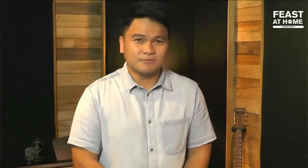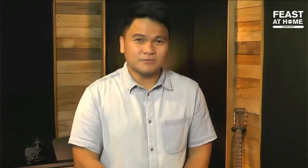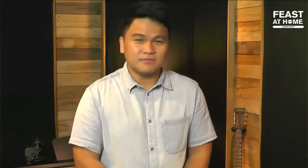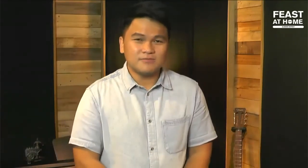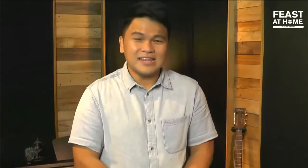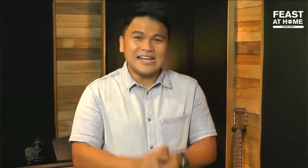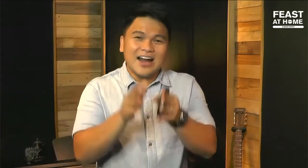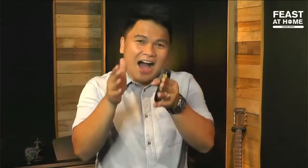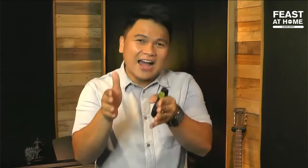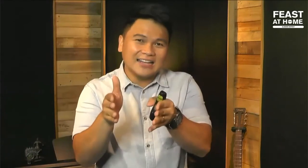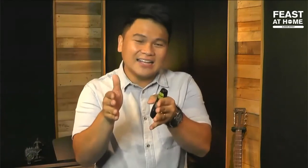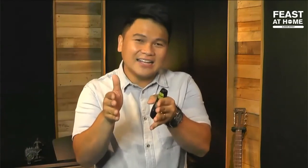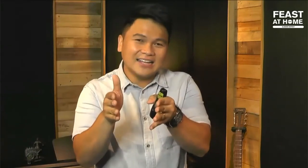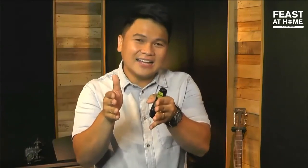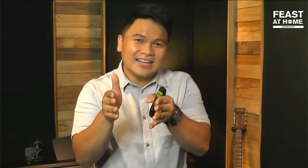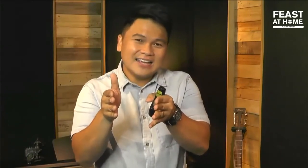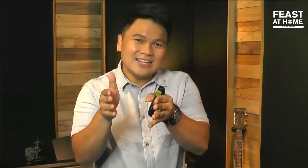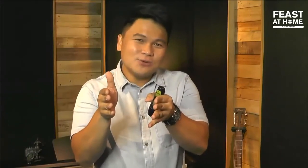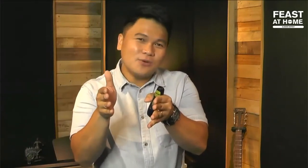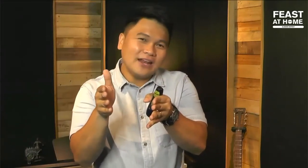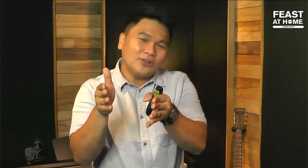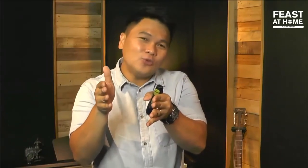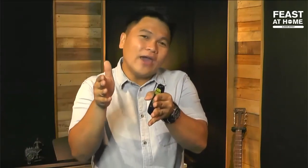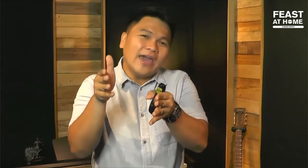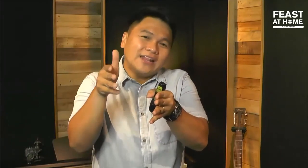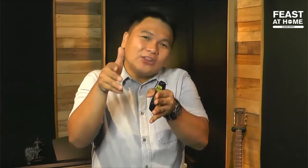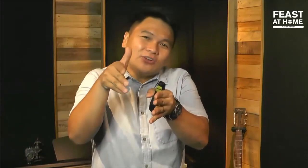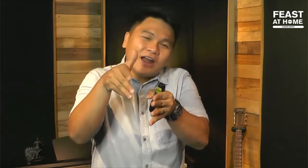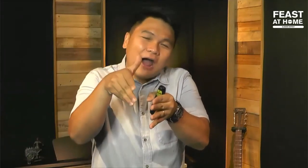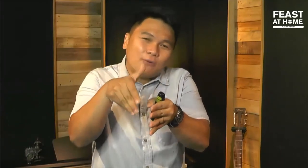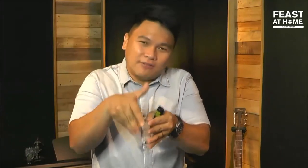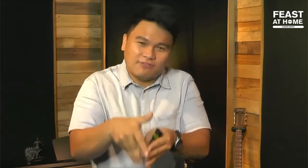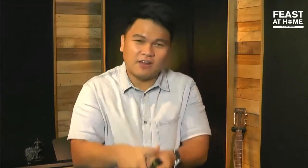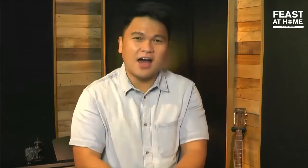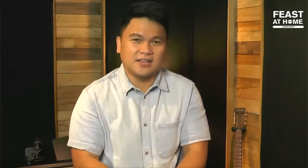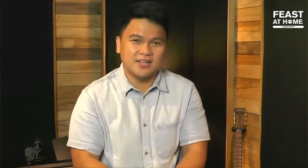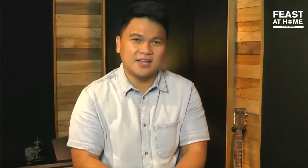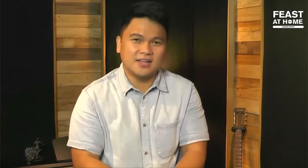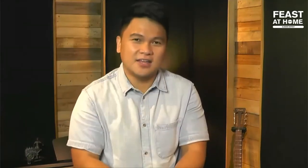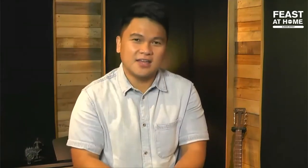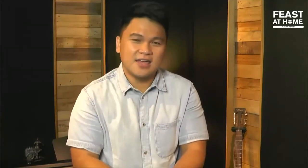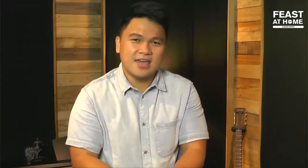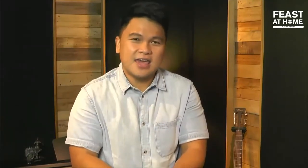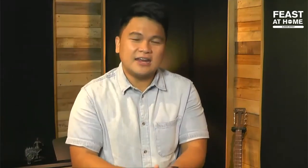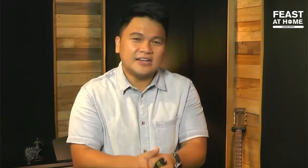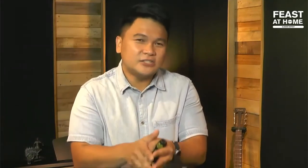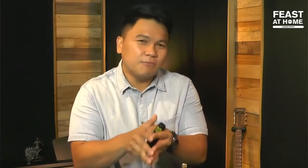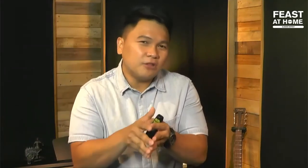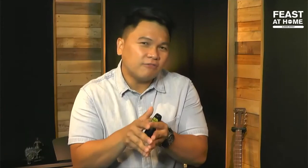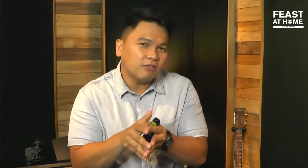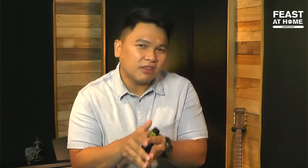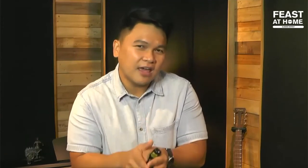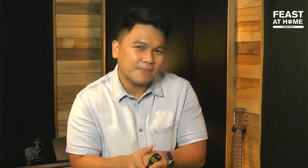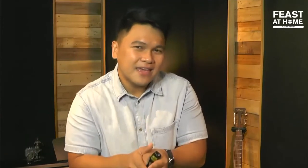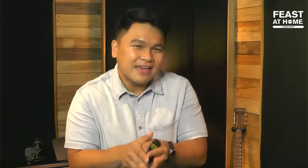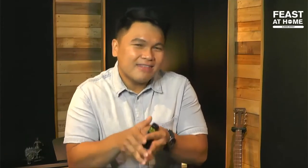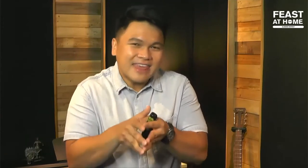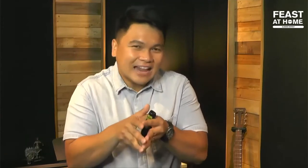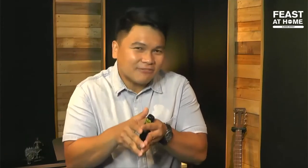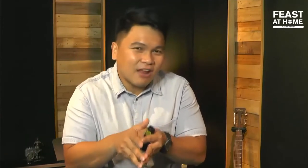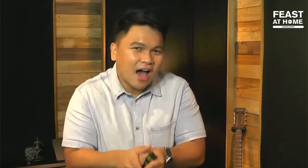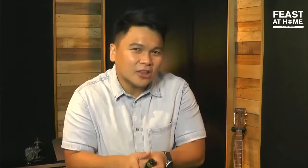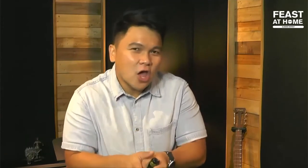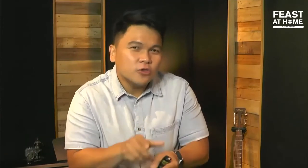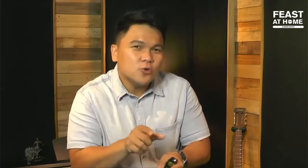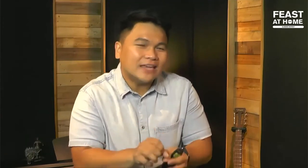friends. God is willing to enter our flood. And here's the beautiful thing. In